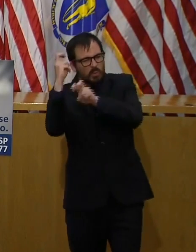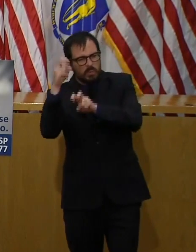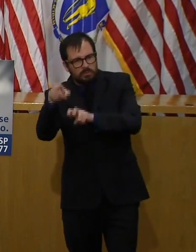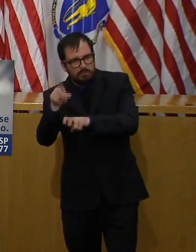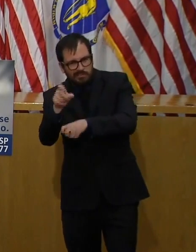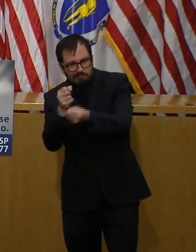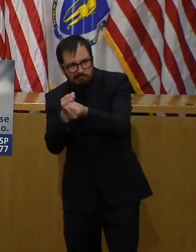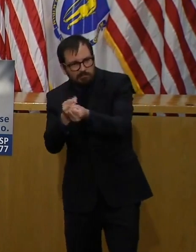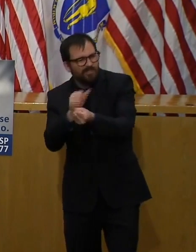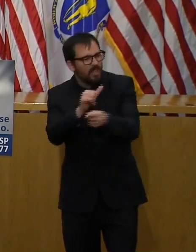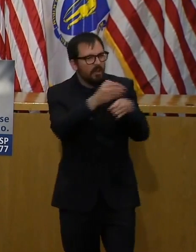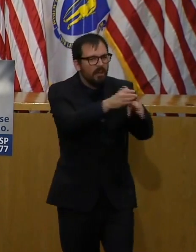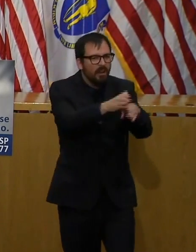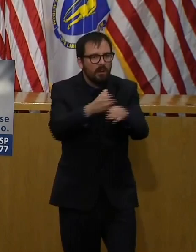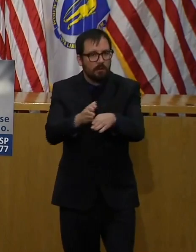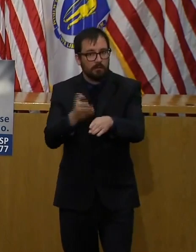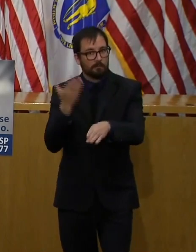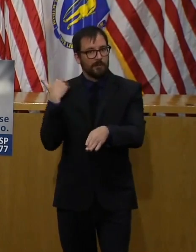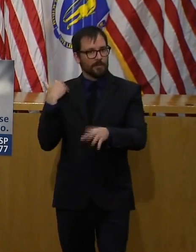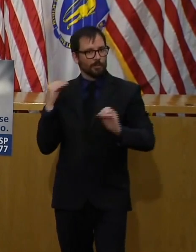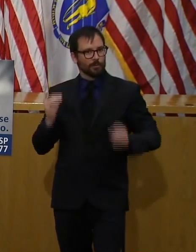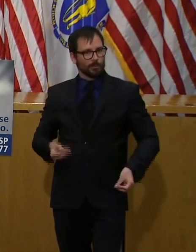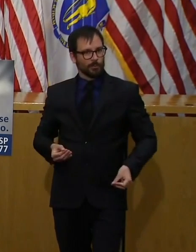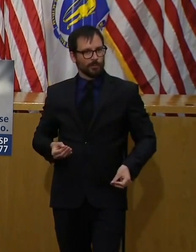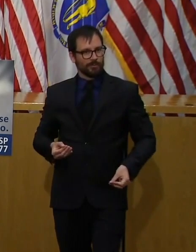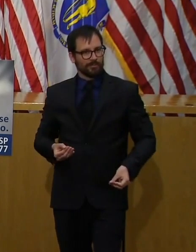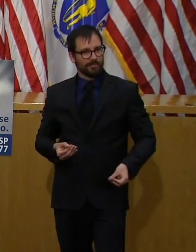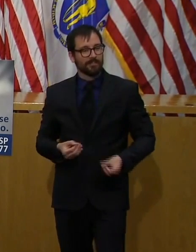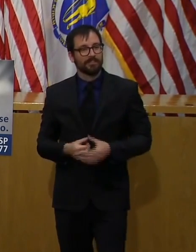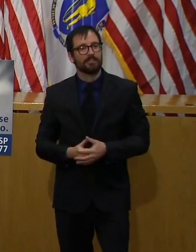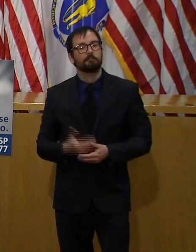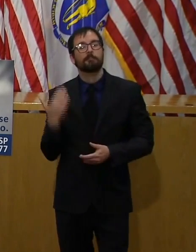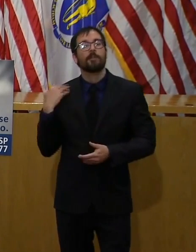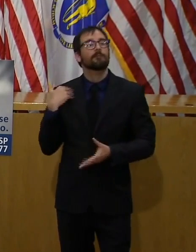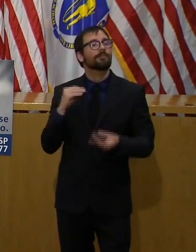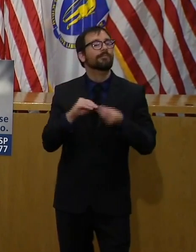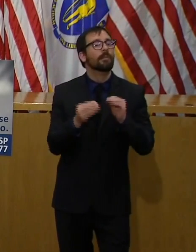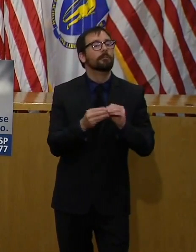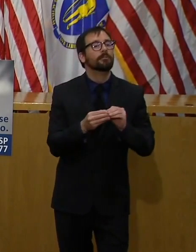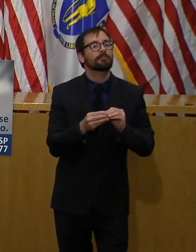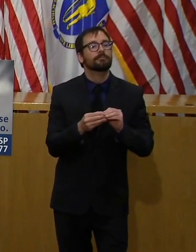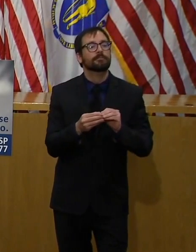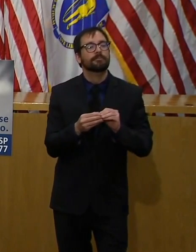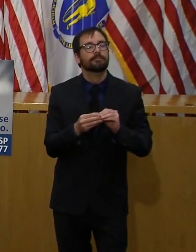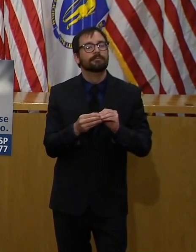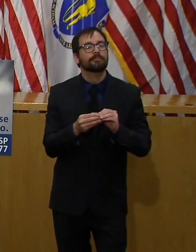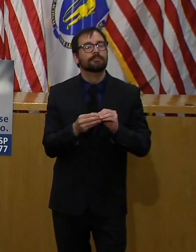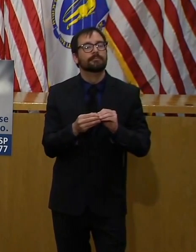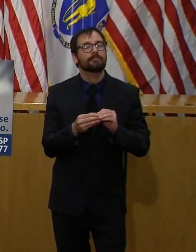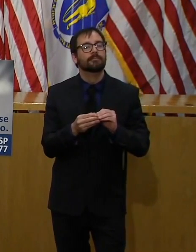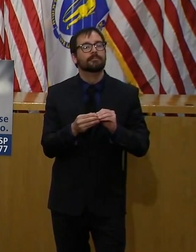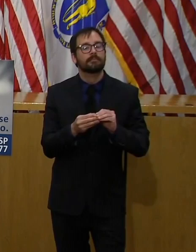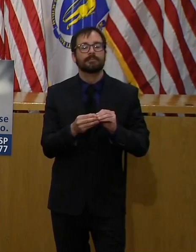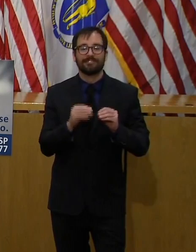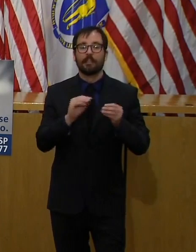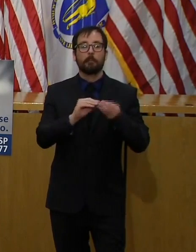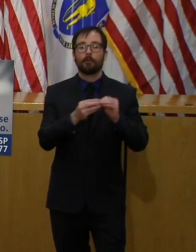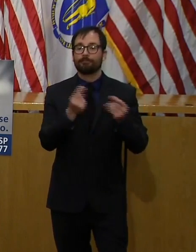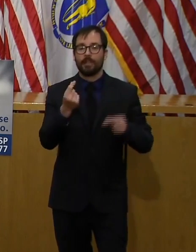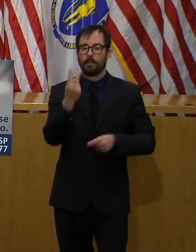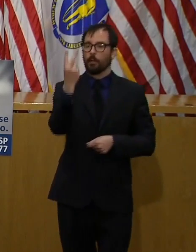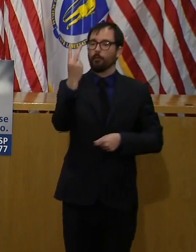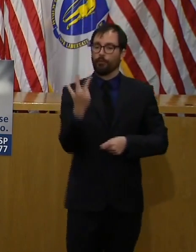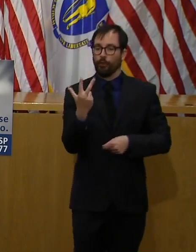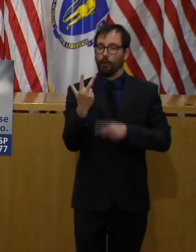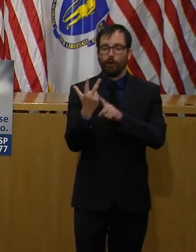2/3 were under investigation versus hospital and non-hospitalized. So we were able to work with our hospitals, and now we report it federally. The hospital